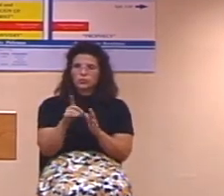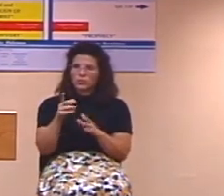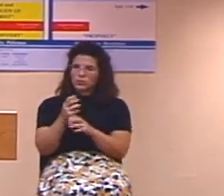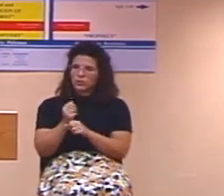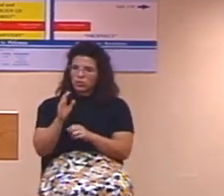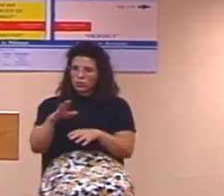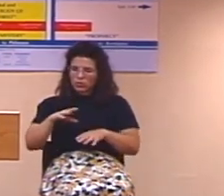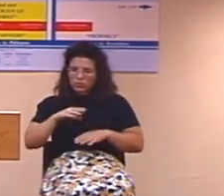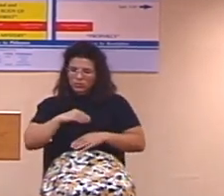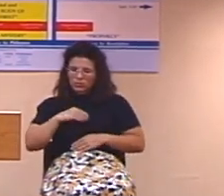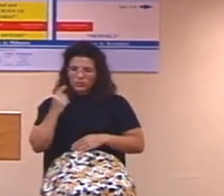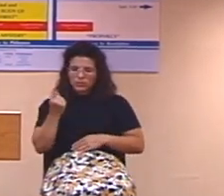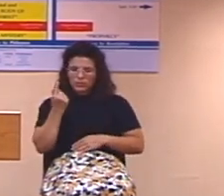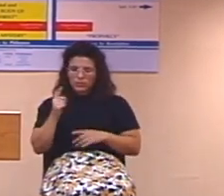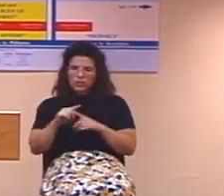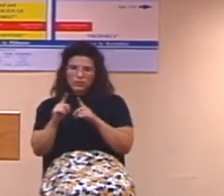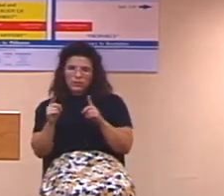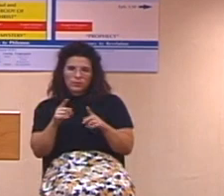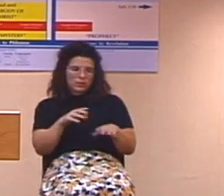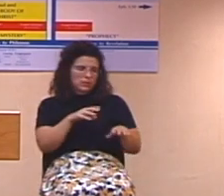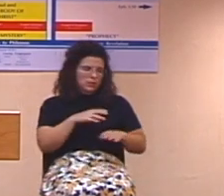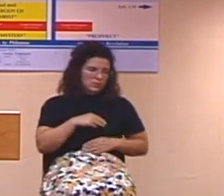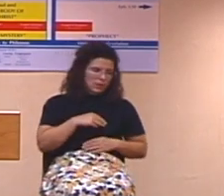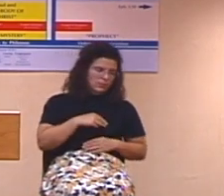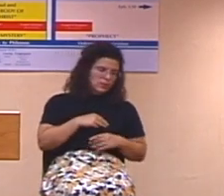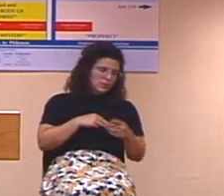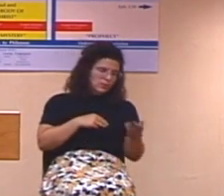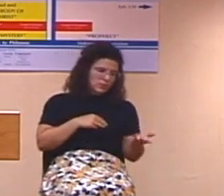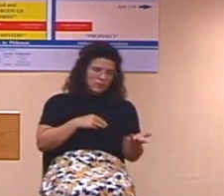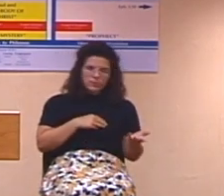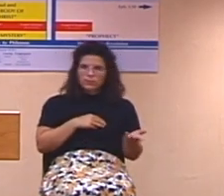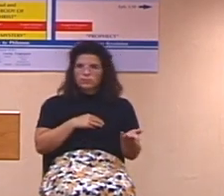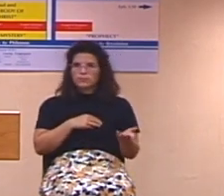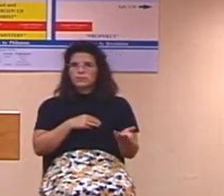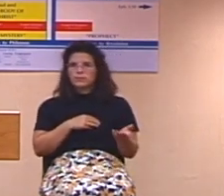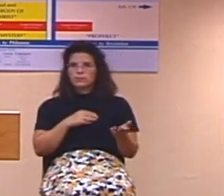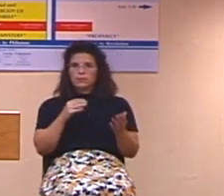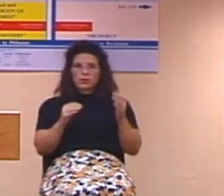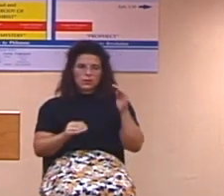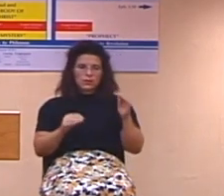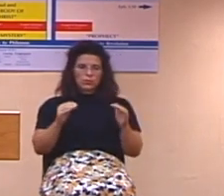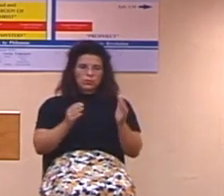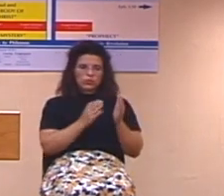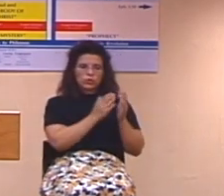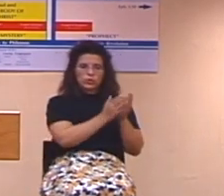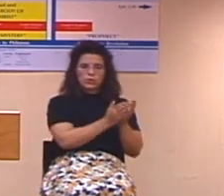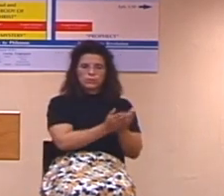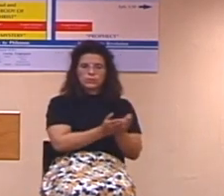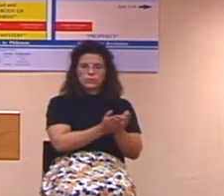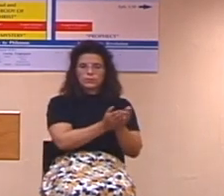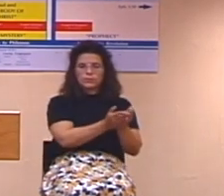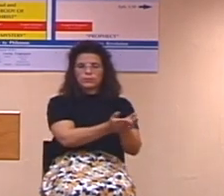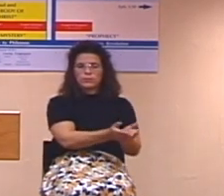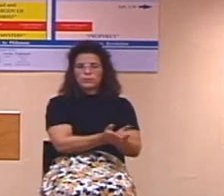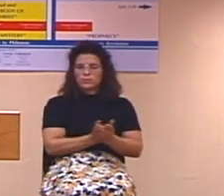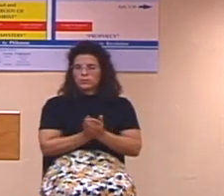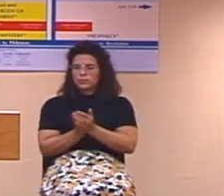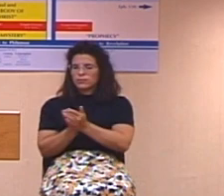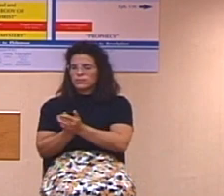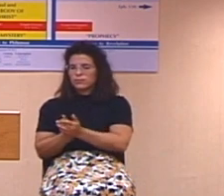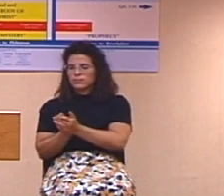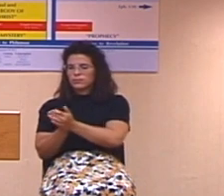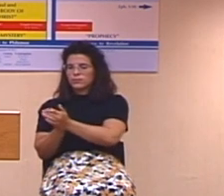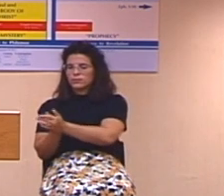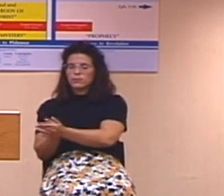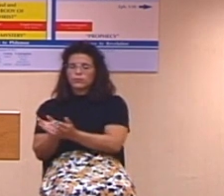her acceptance in something else. He's getting his acceptance here. And they were two ships passing in the night. Get them back in